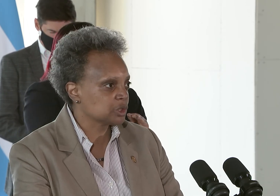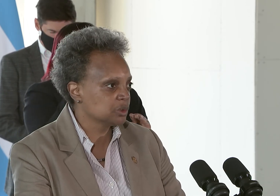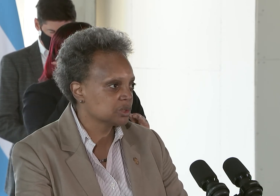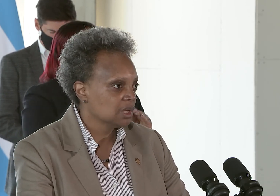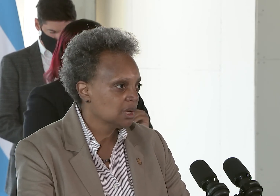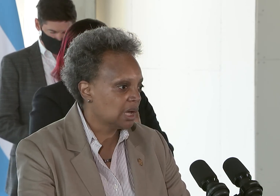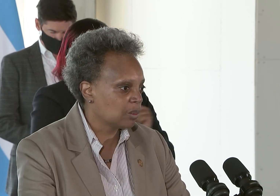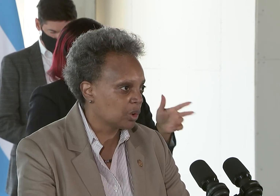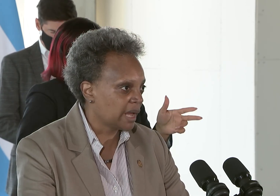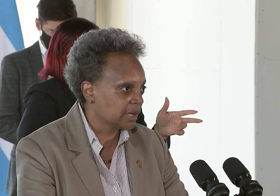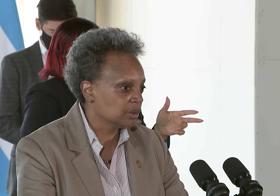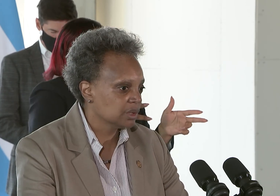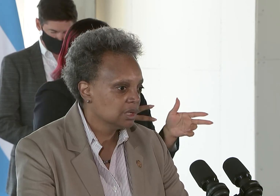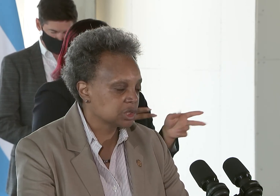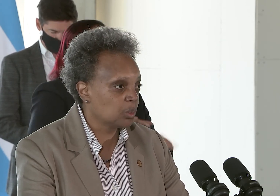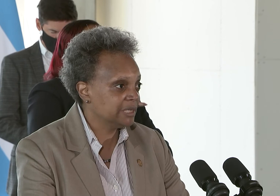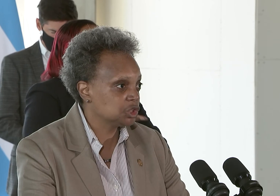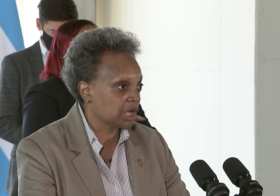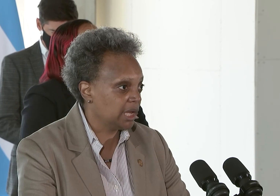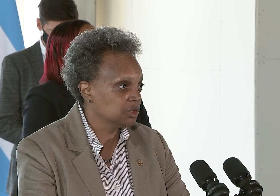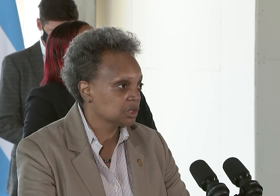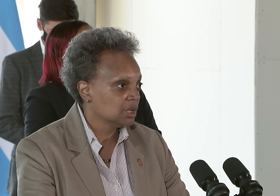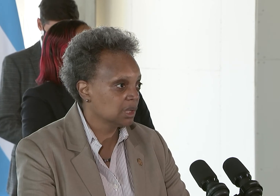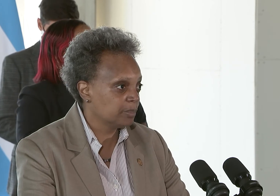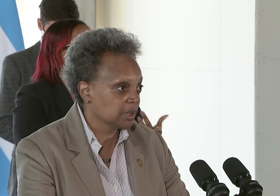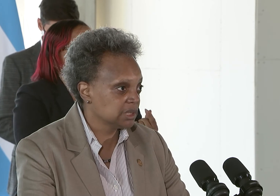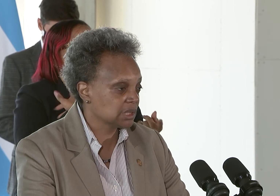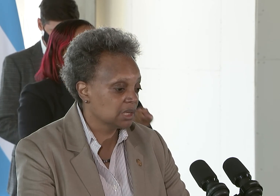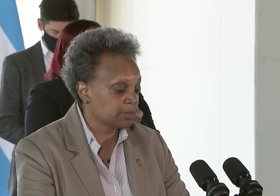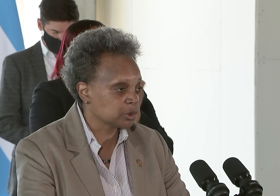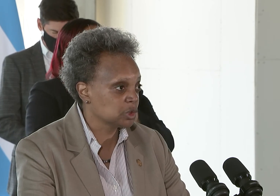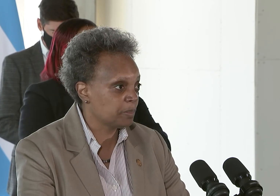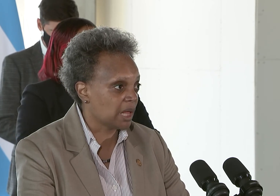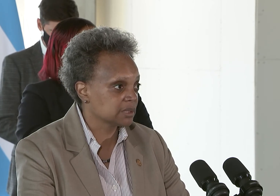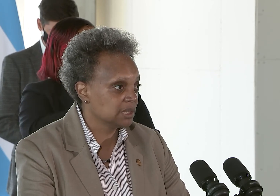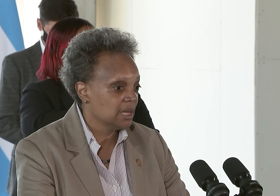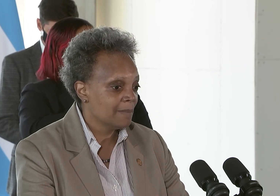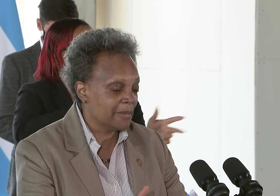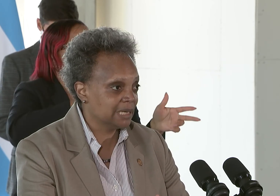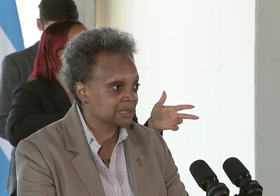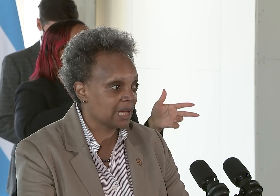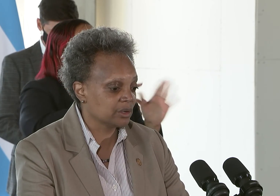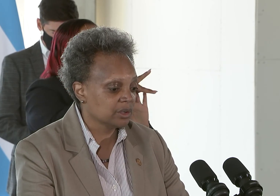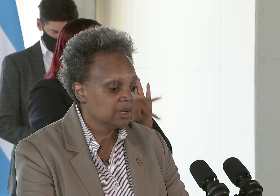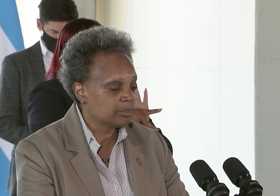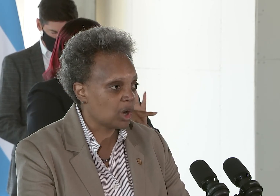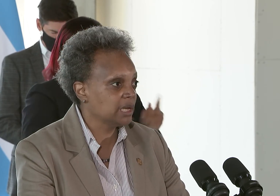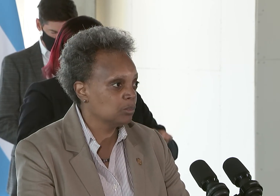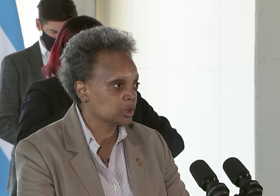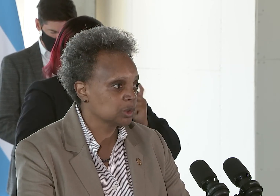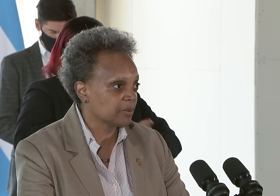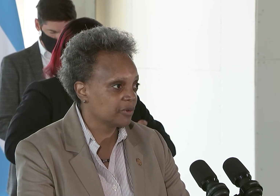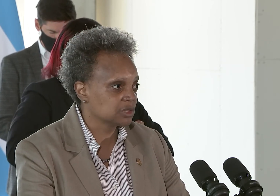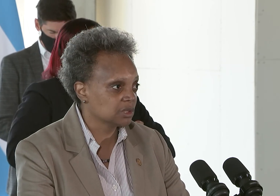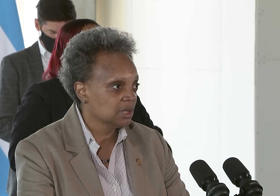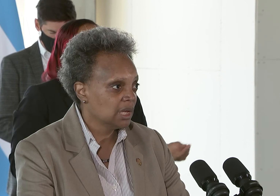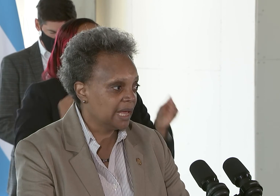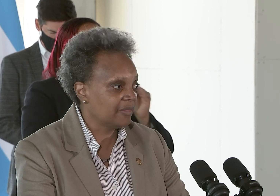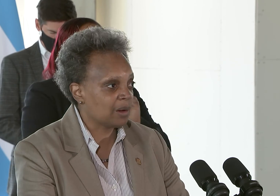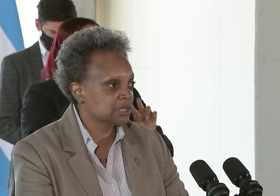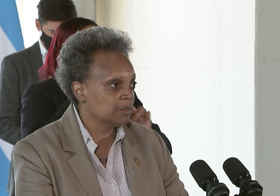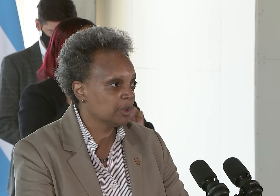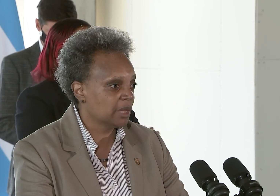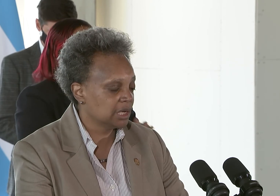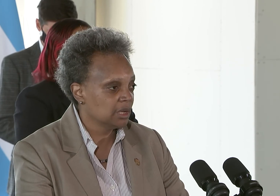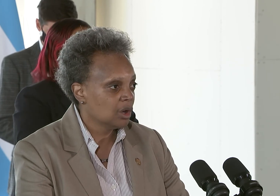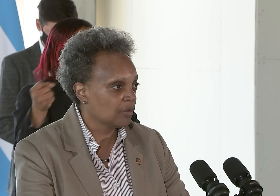how pursuits were handled. So we changed the pursuit policy, made it tighter, brought in more supervision, and